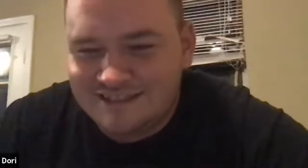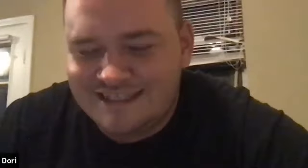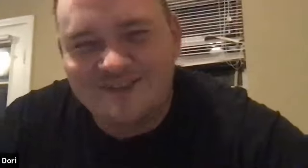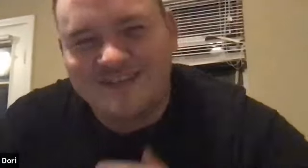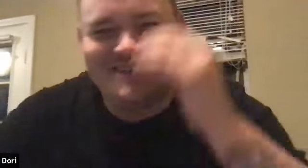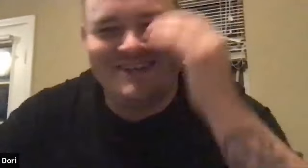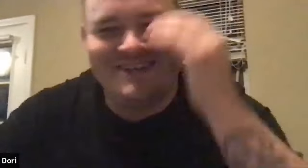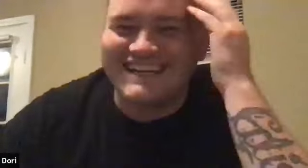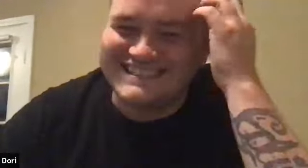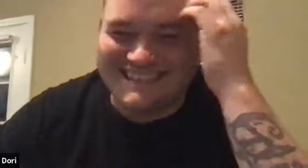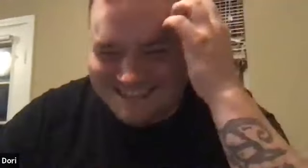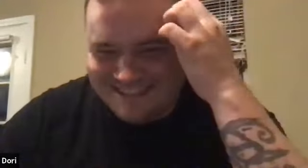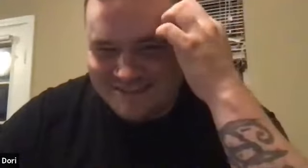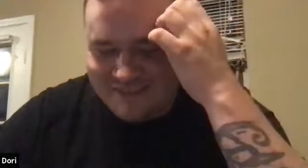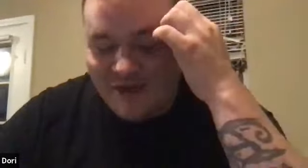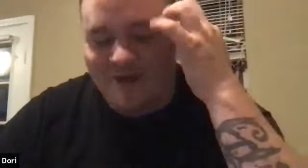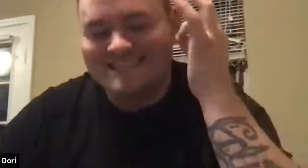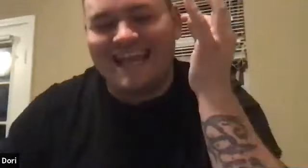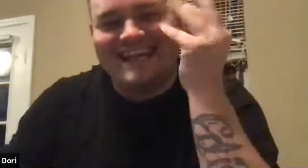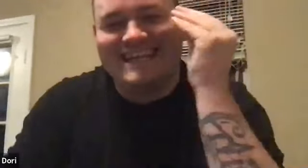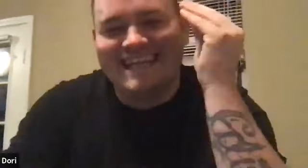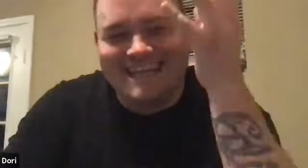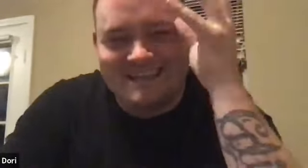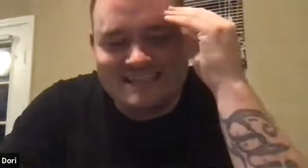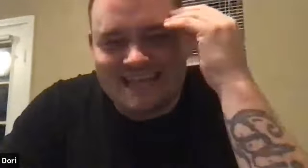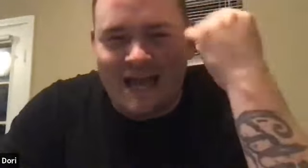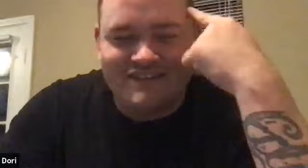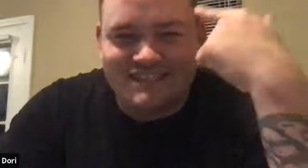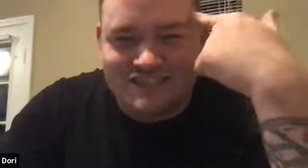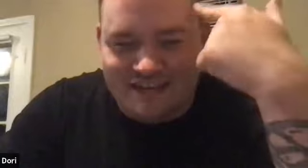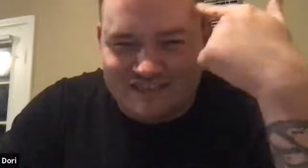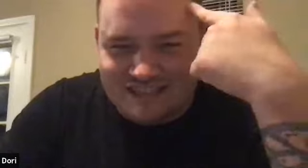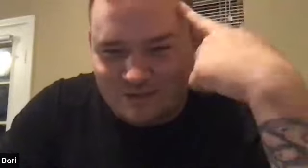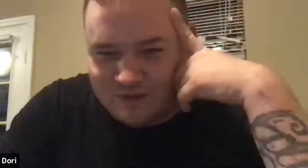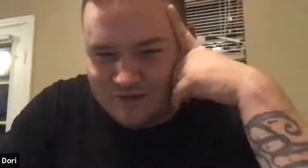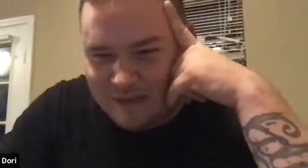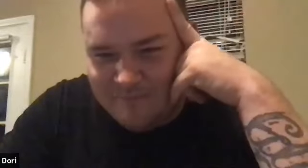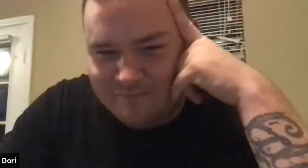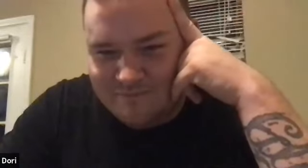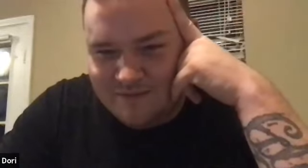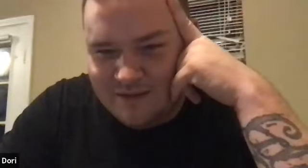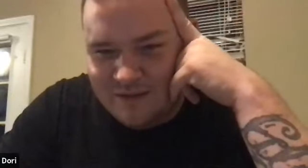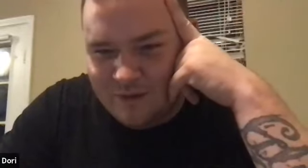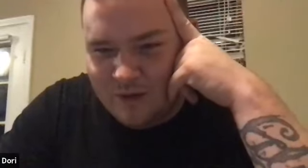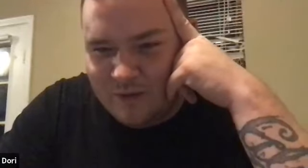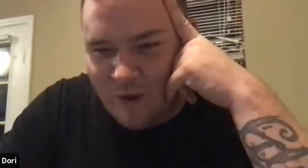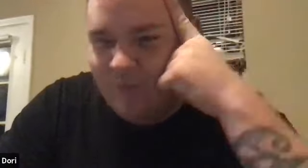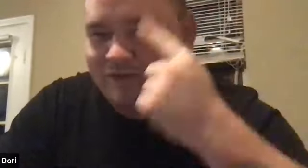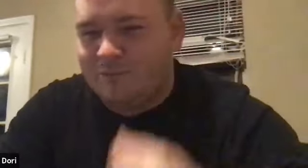Yeah, I really do. I guess. No, it's ADD. I have attention deficit disorder. Really bad. What are we? Are we Please spell